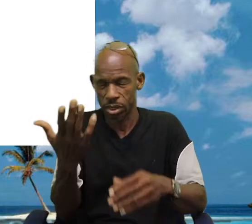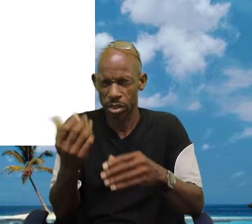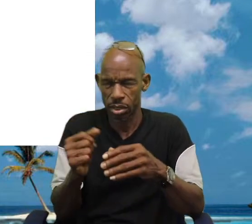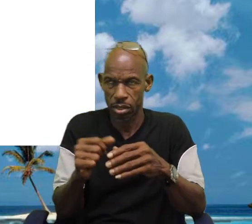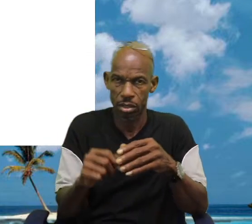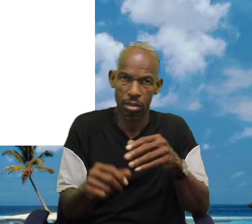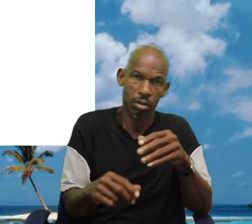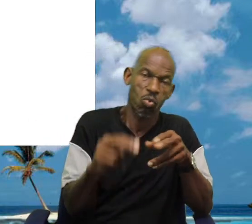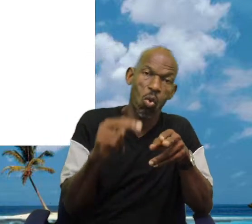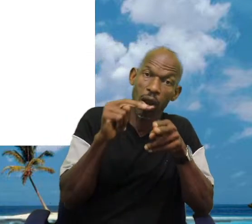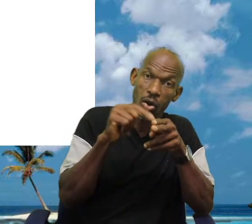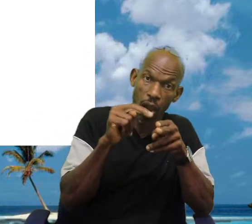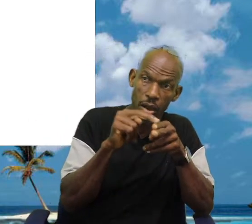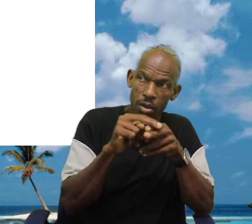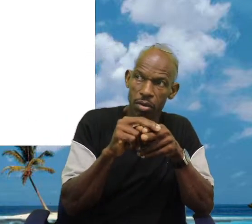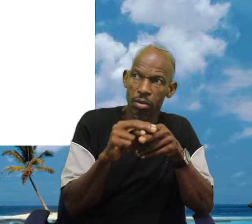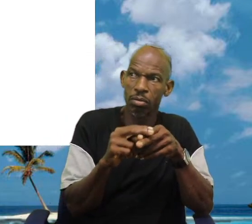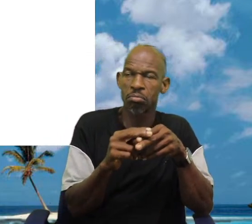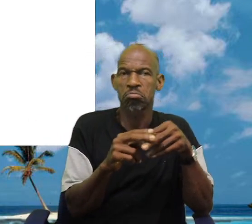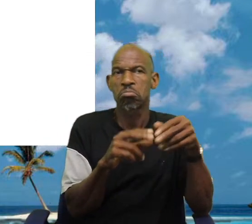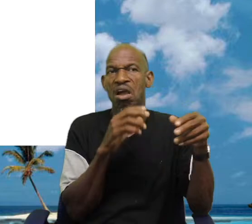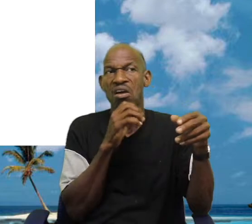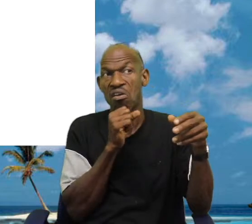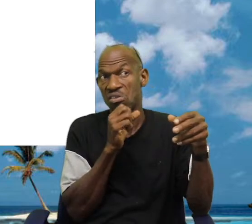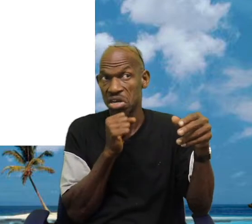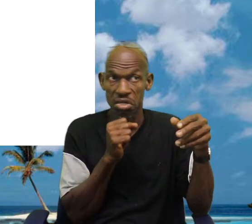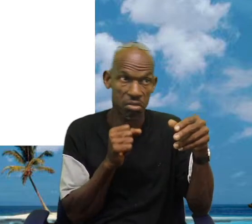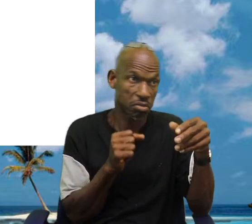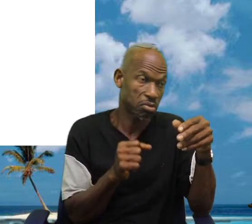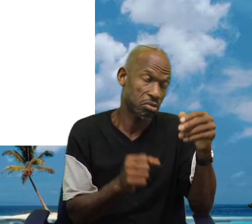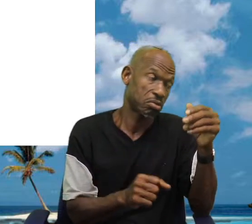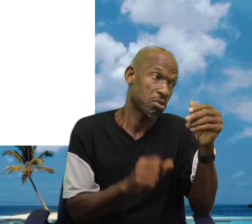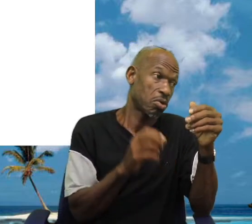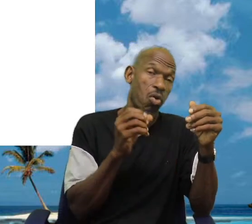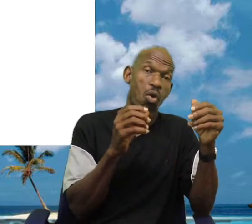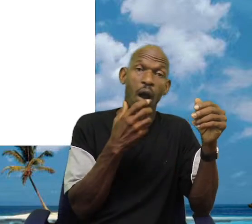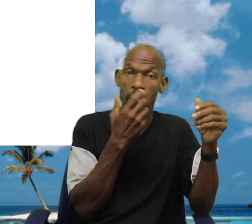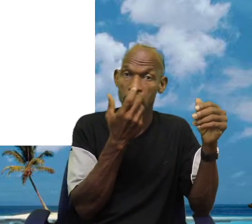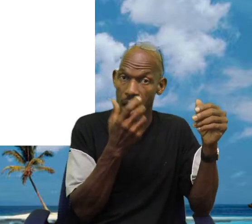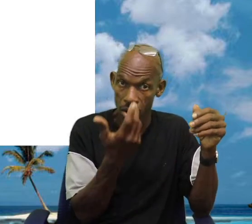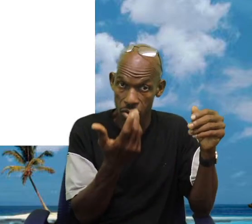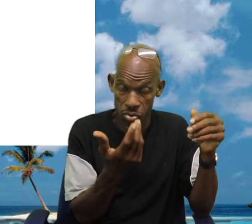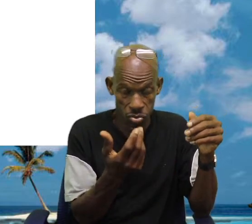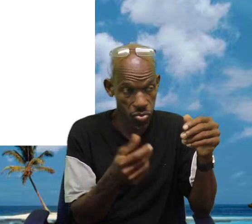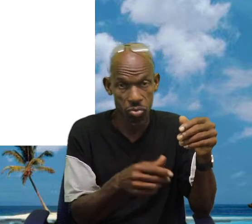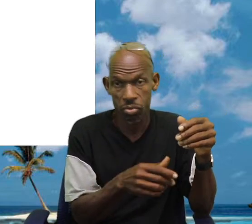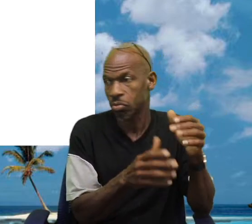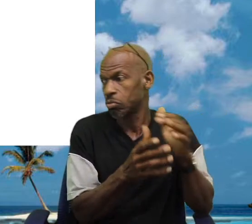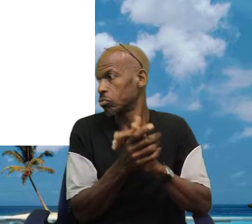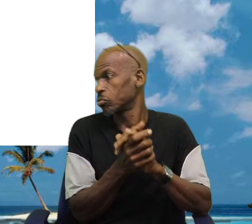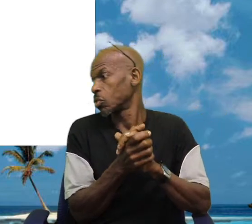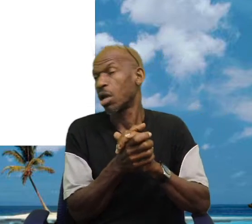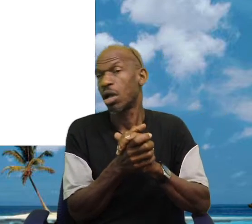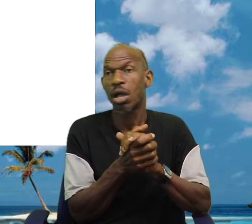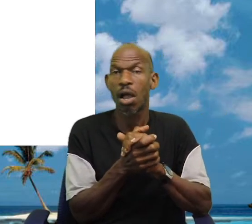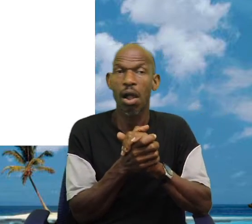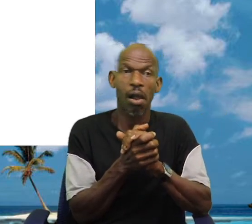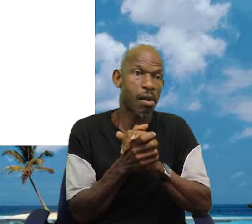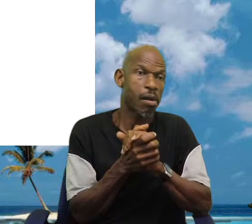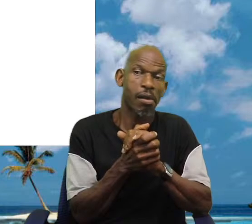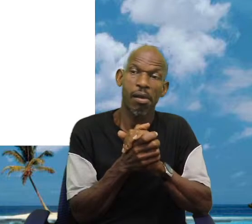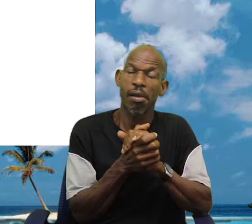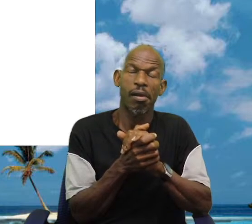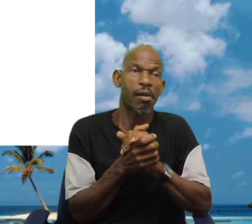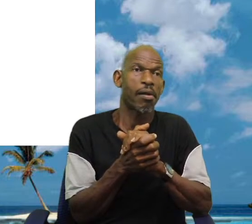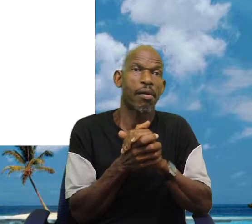don't want you to get one, just collect adjective just so. Just find any noun around you, whether it is on the